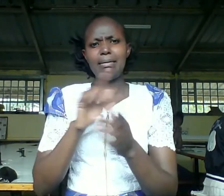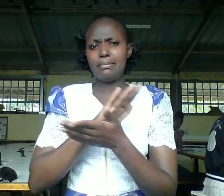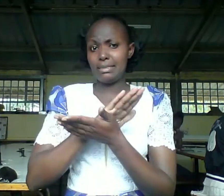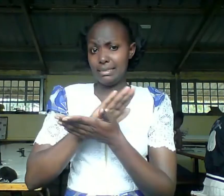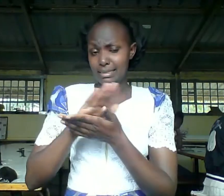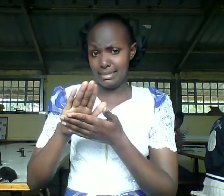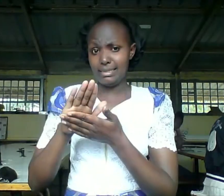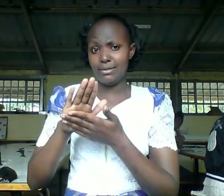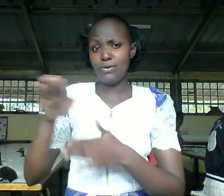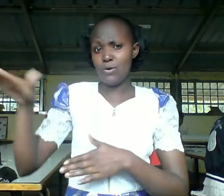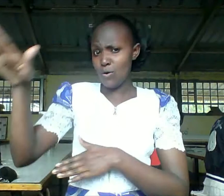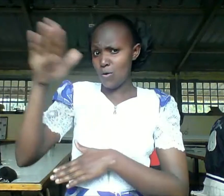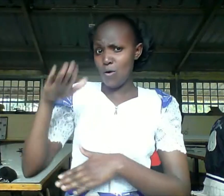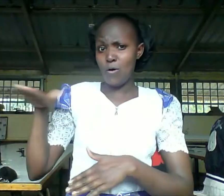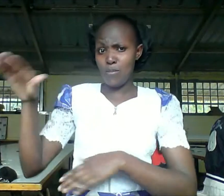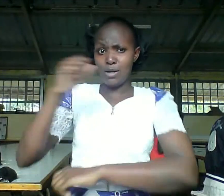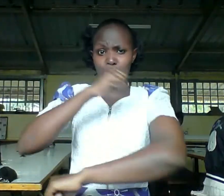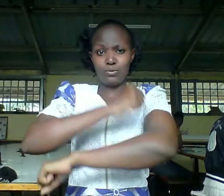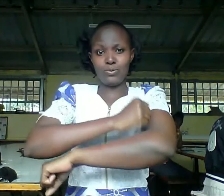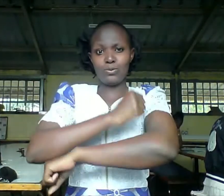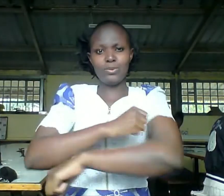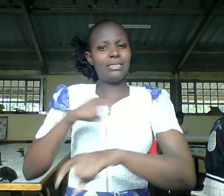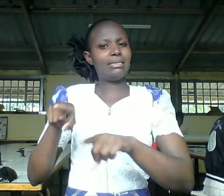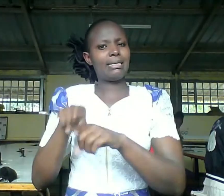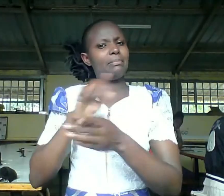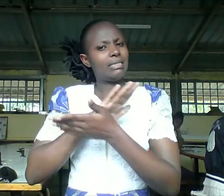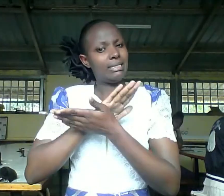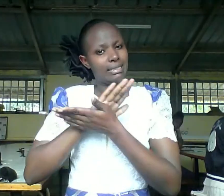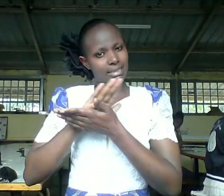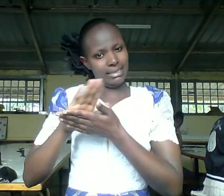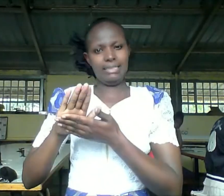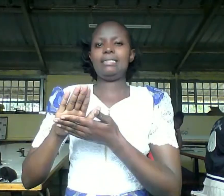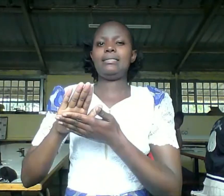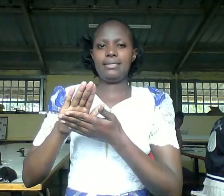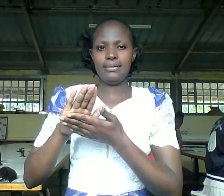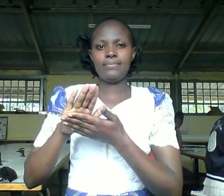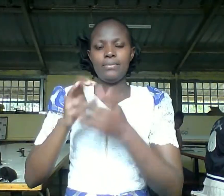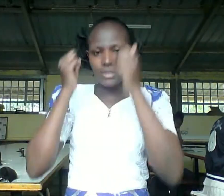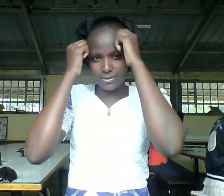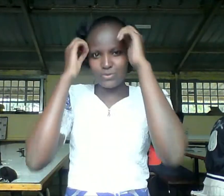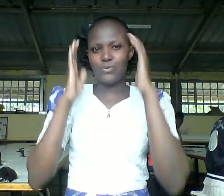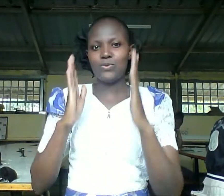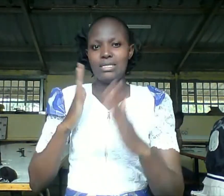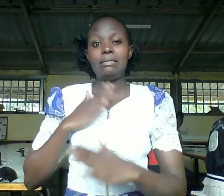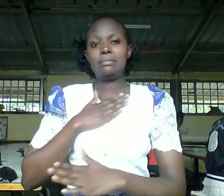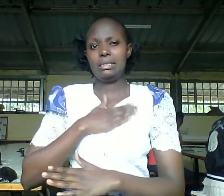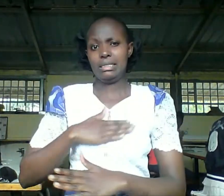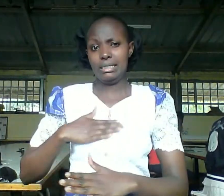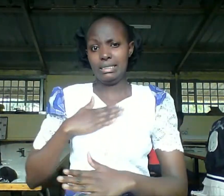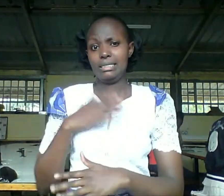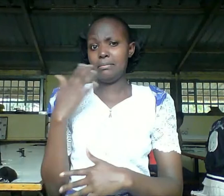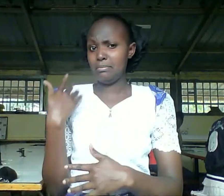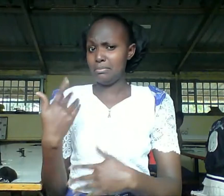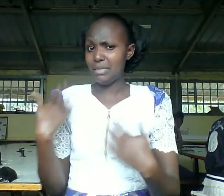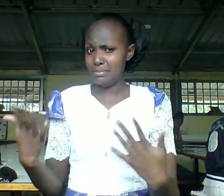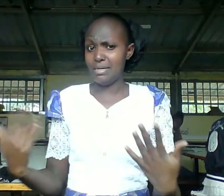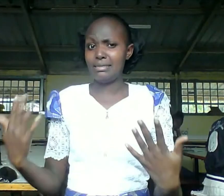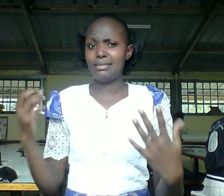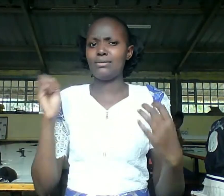school environment clean. Students, don't try to throw papers everywhere in the compound. Keep